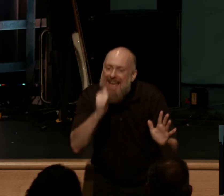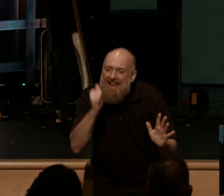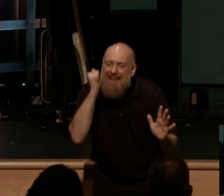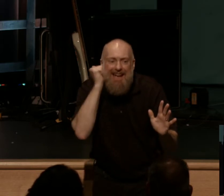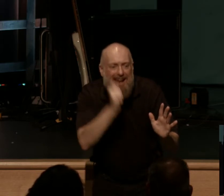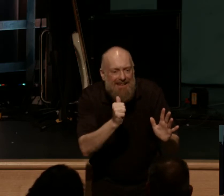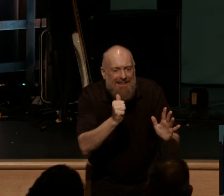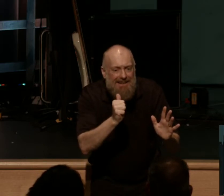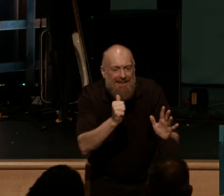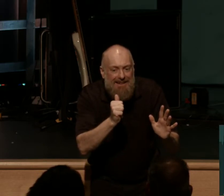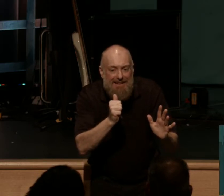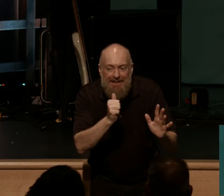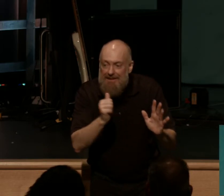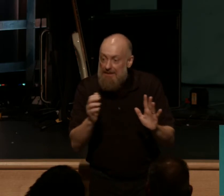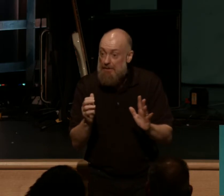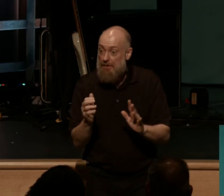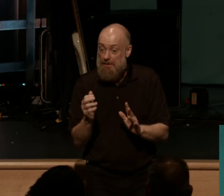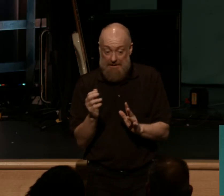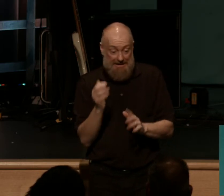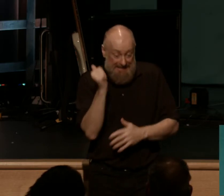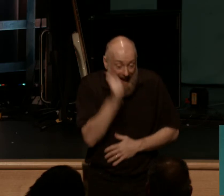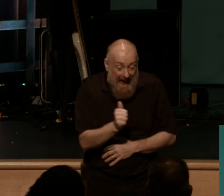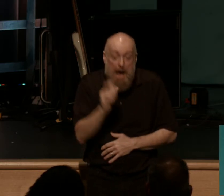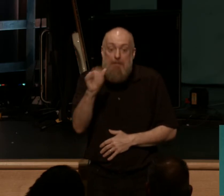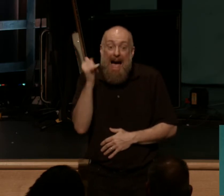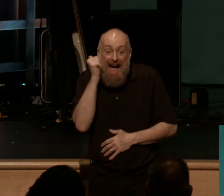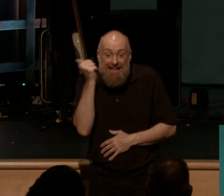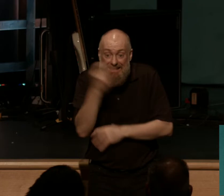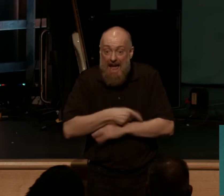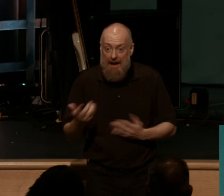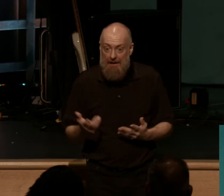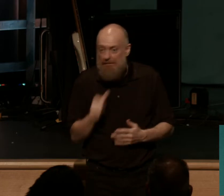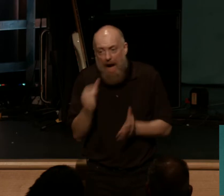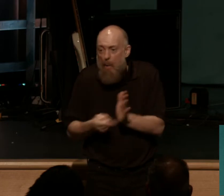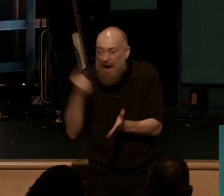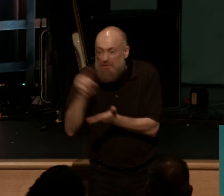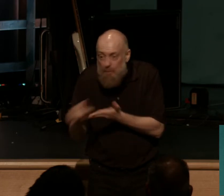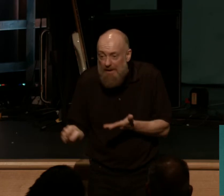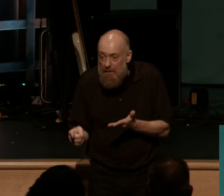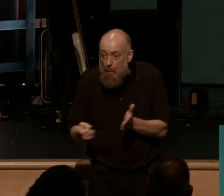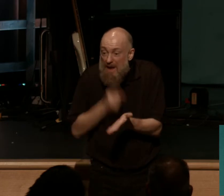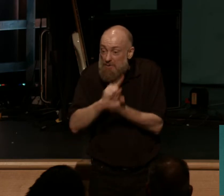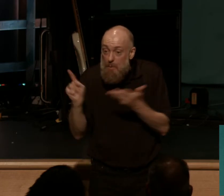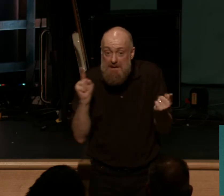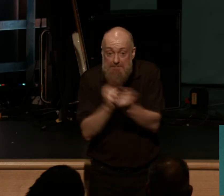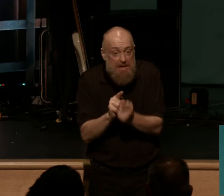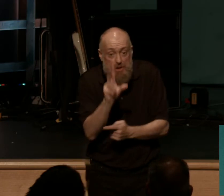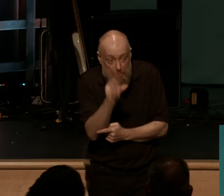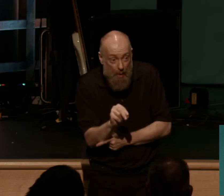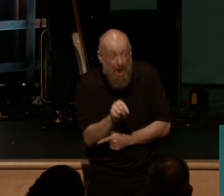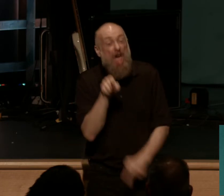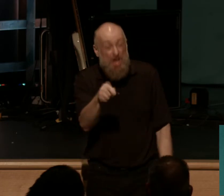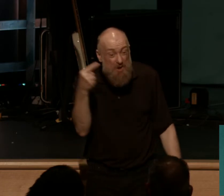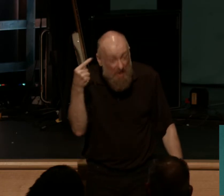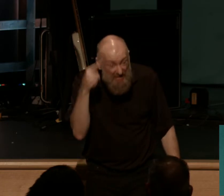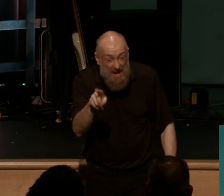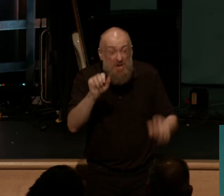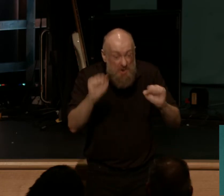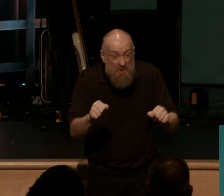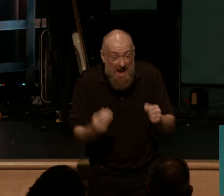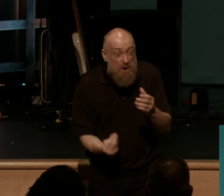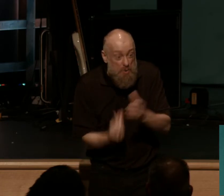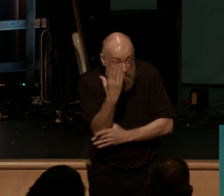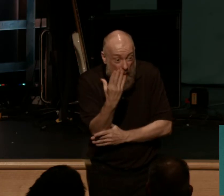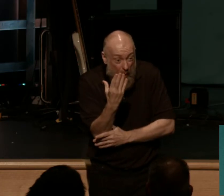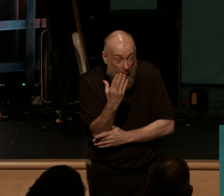unity. Twice in two verses, it says day by day. So this isn't a once a week Christianity. If you think that you can fully grow